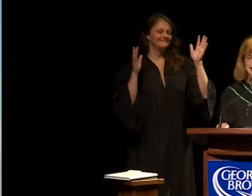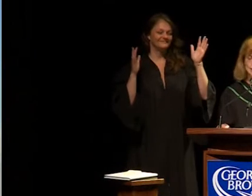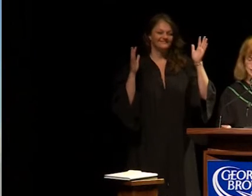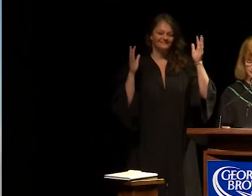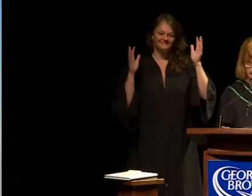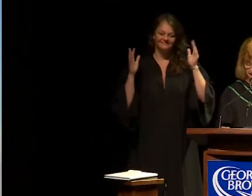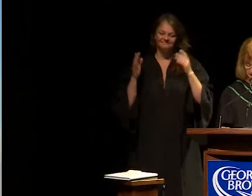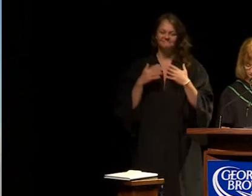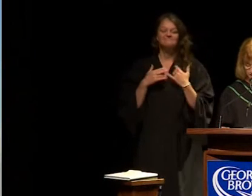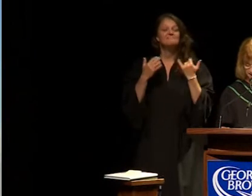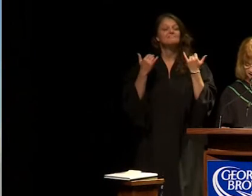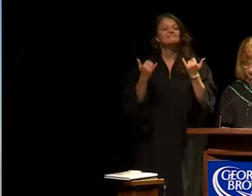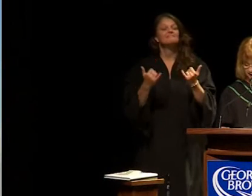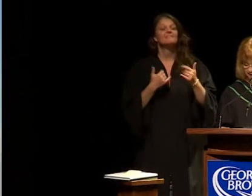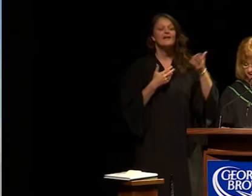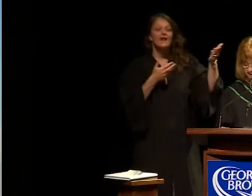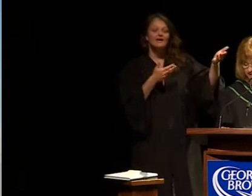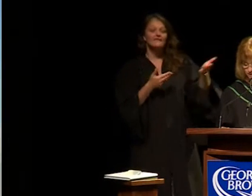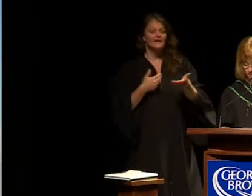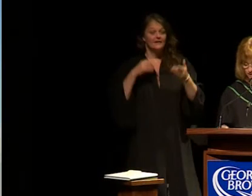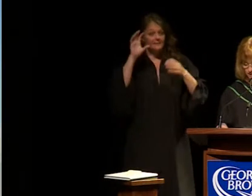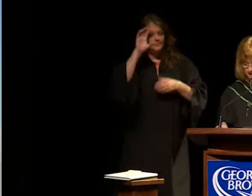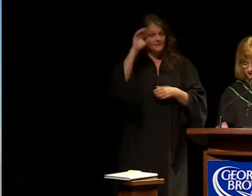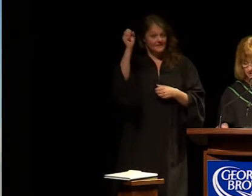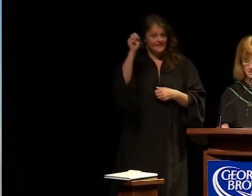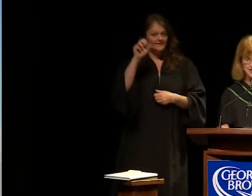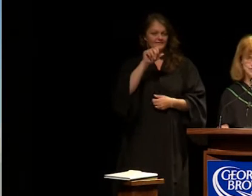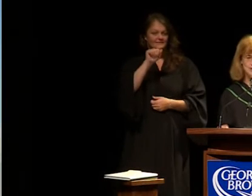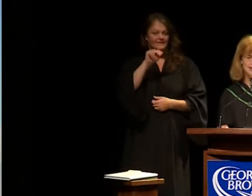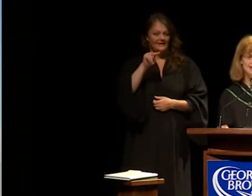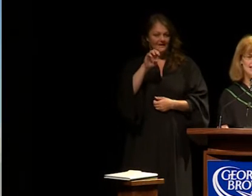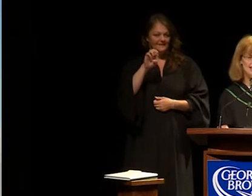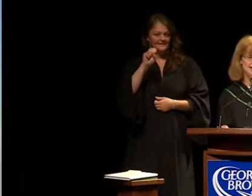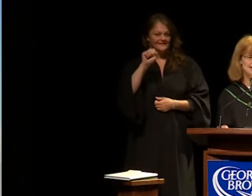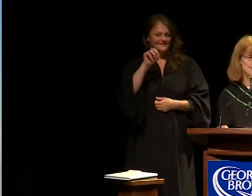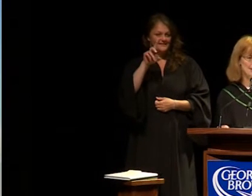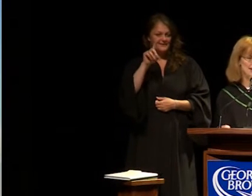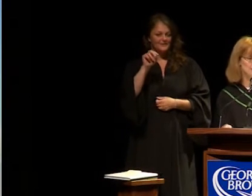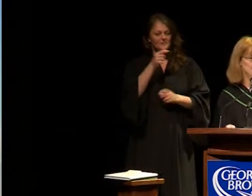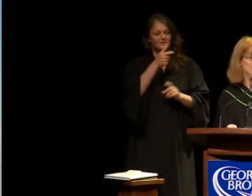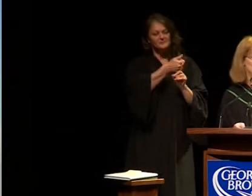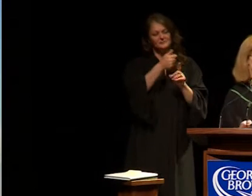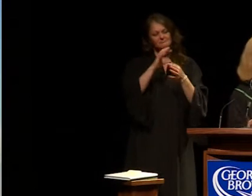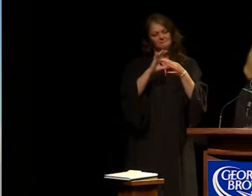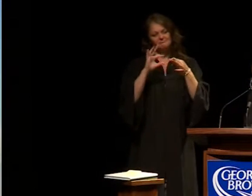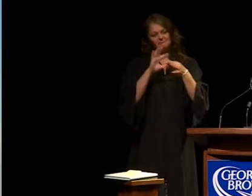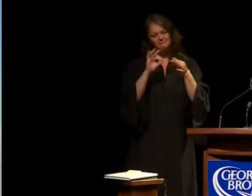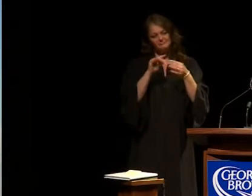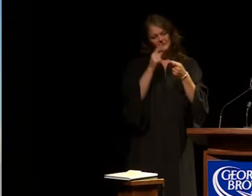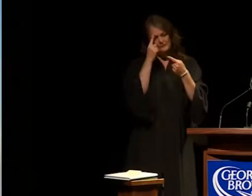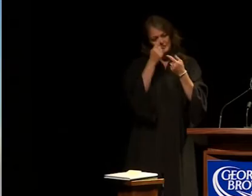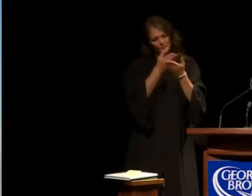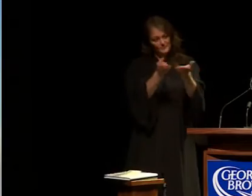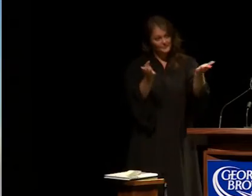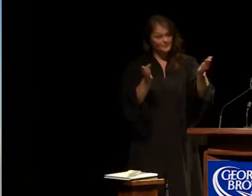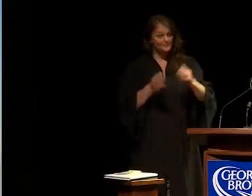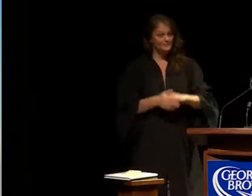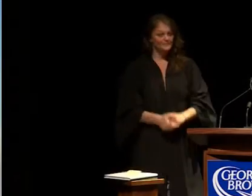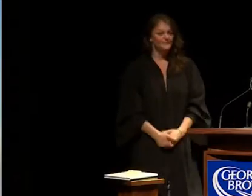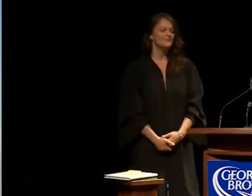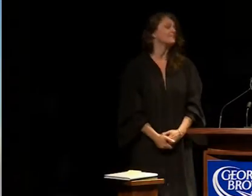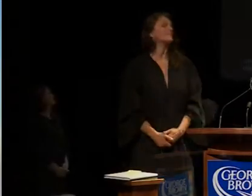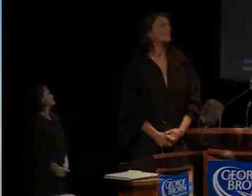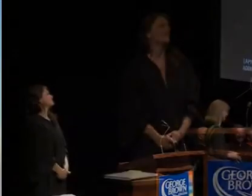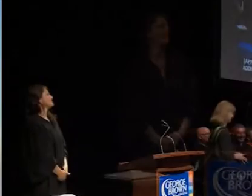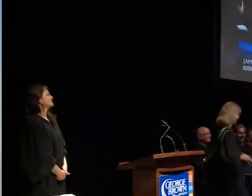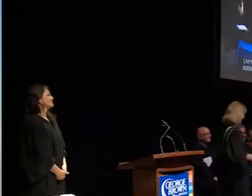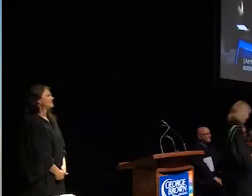I now invite President Ansato to address the graduating class, Madam President.